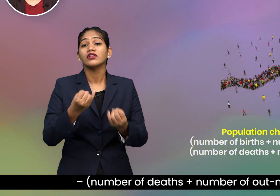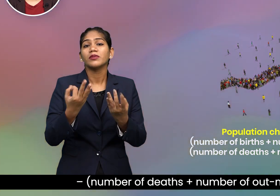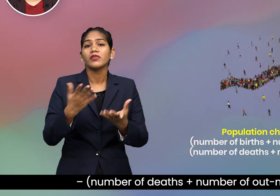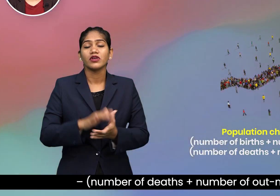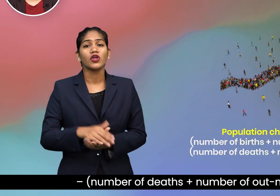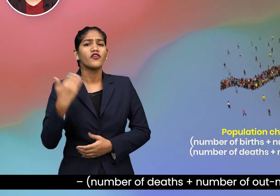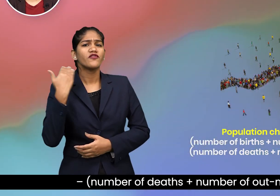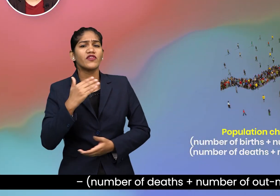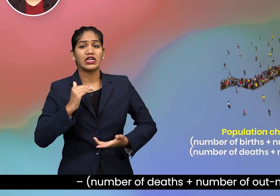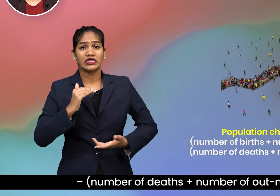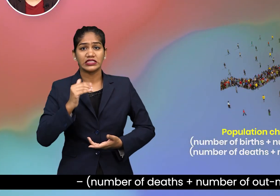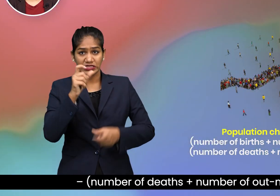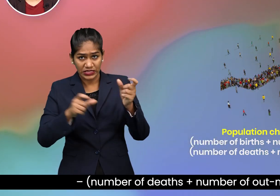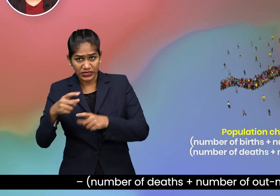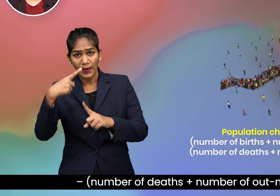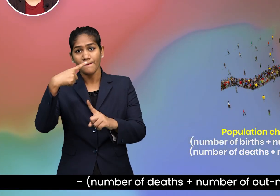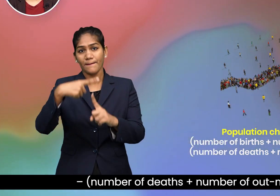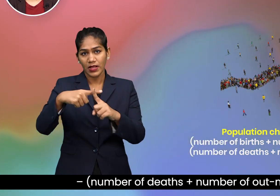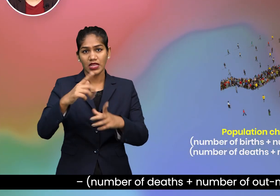number of deaths plus